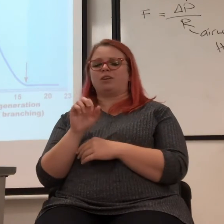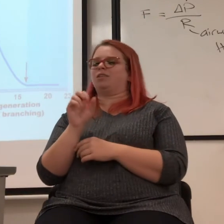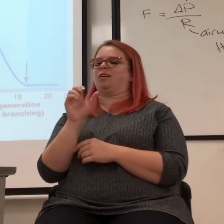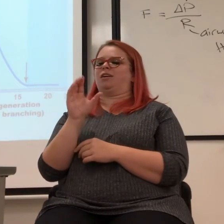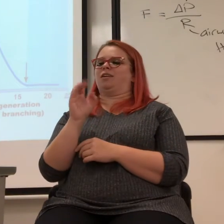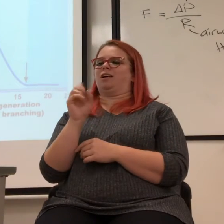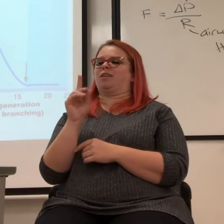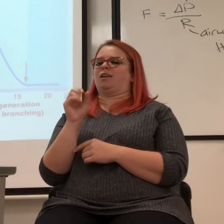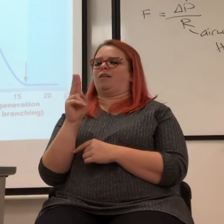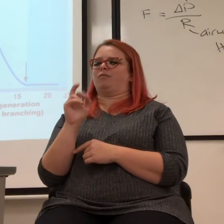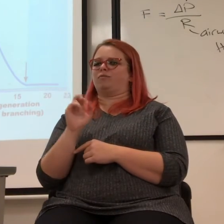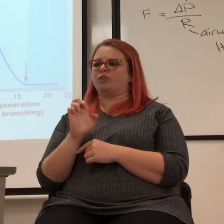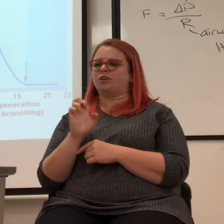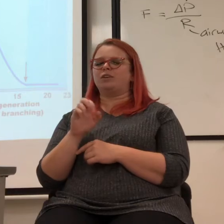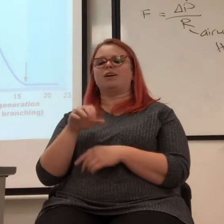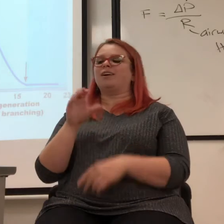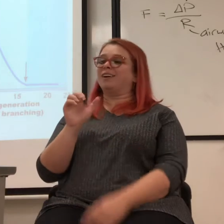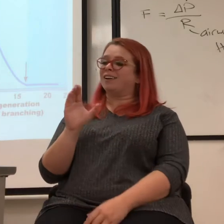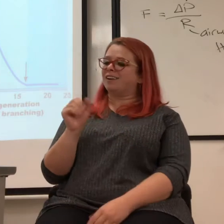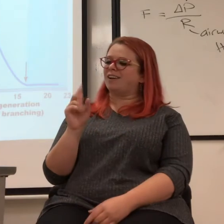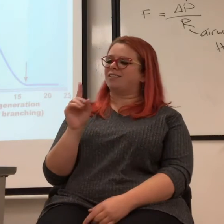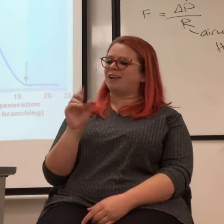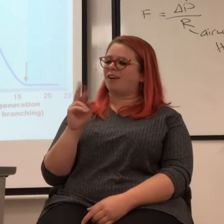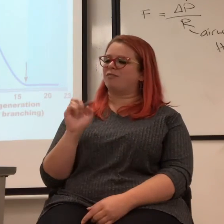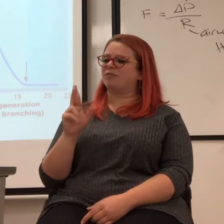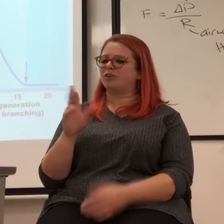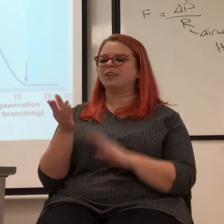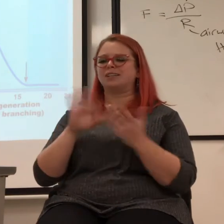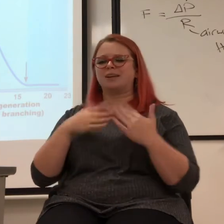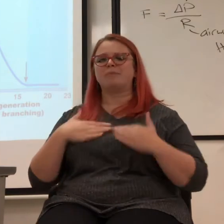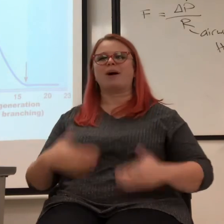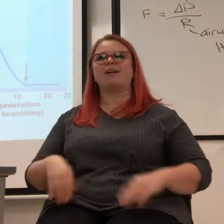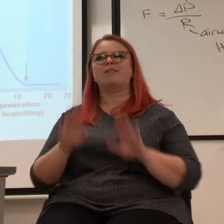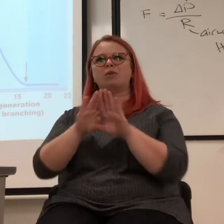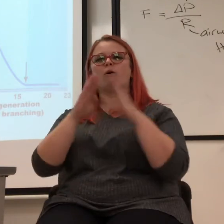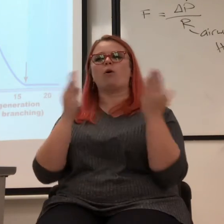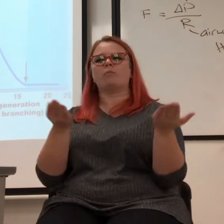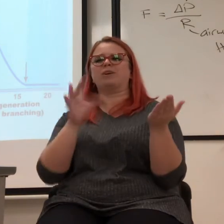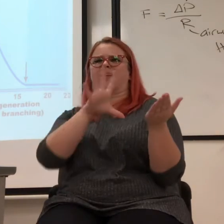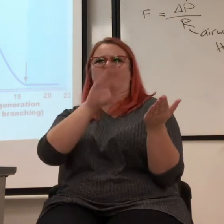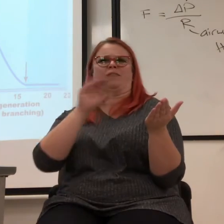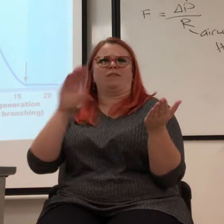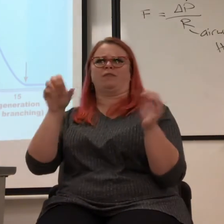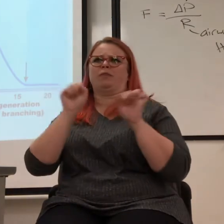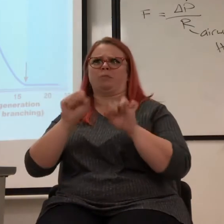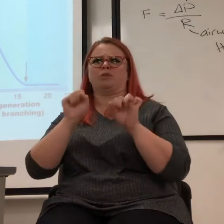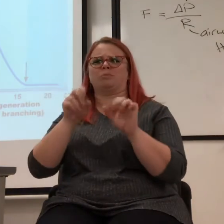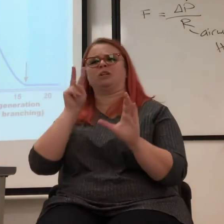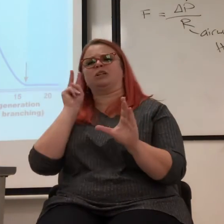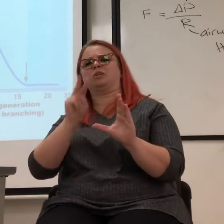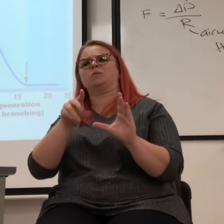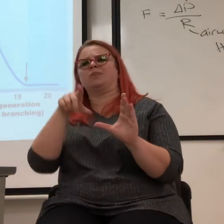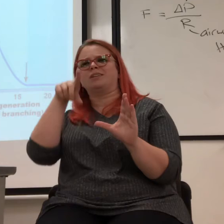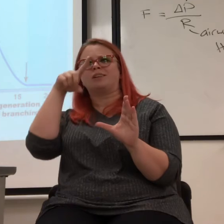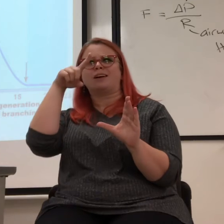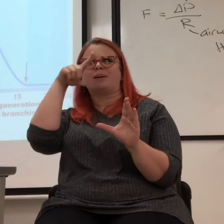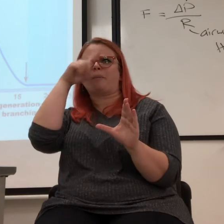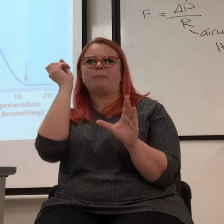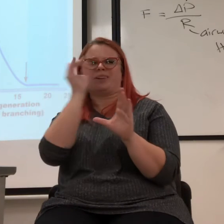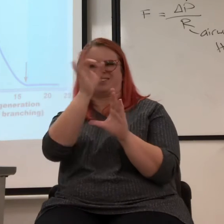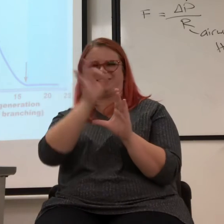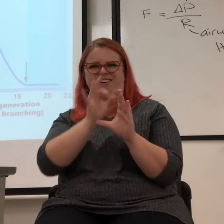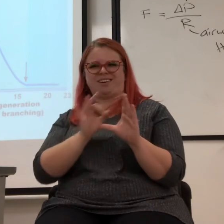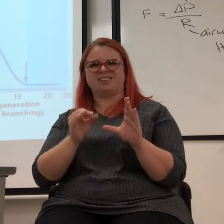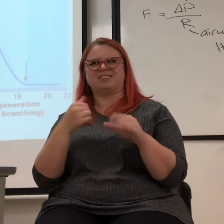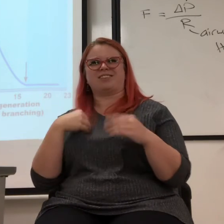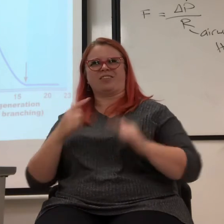we never know what it's from. We don't have an extensive enough case history. The students will always see it, and they'll be like, oh, smoker. Could be,